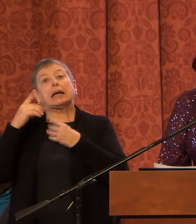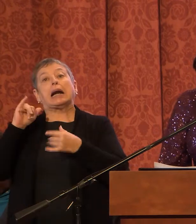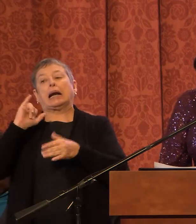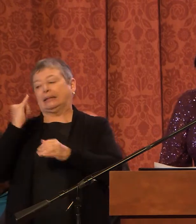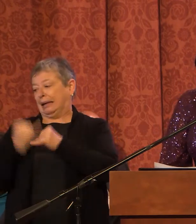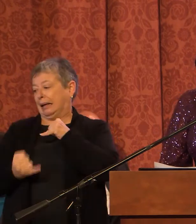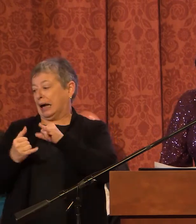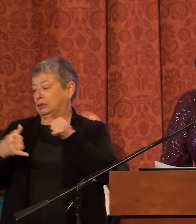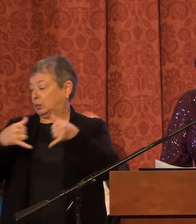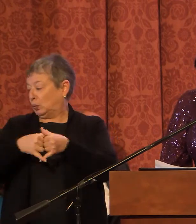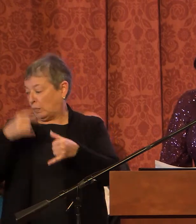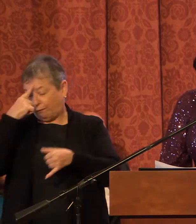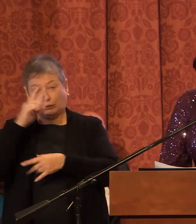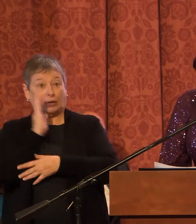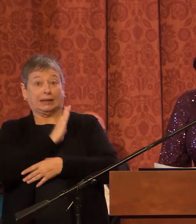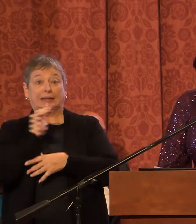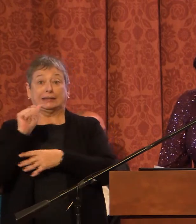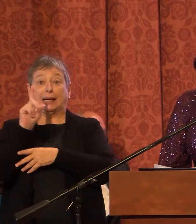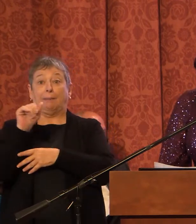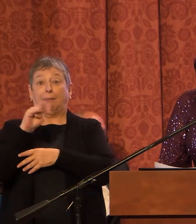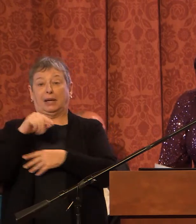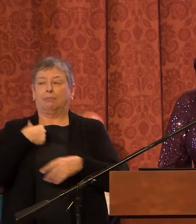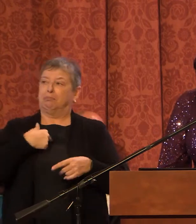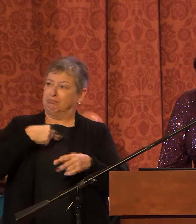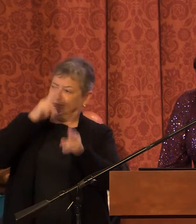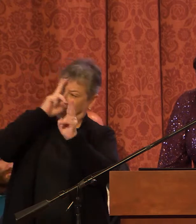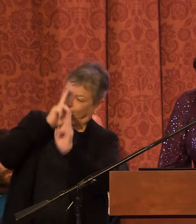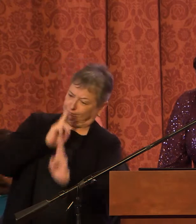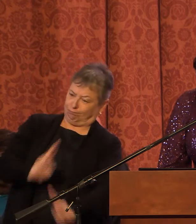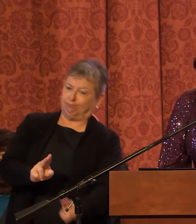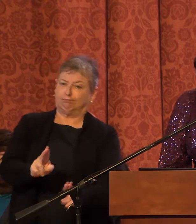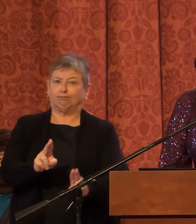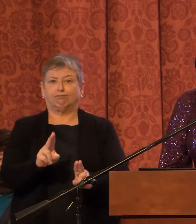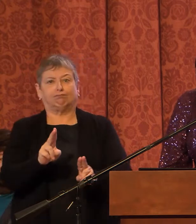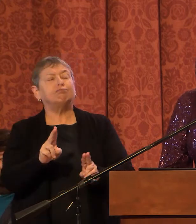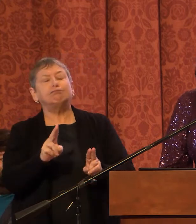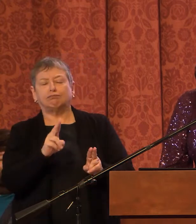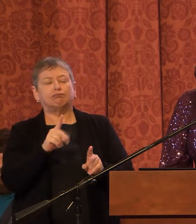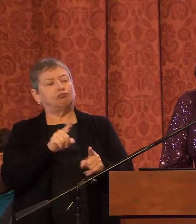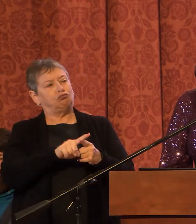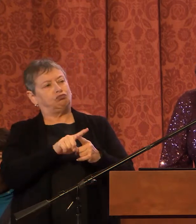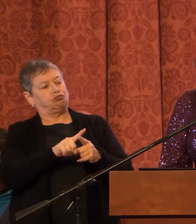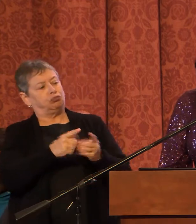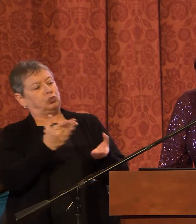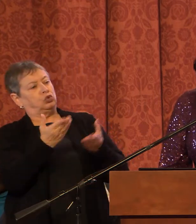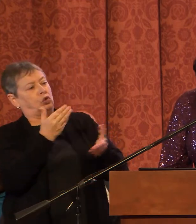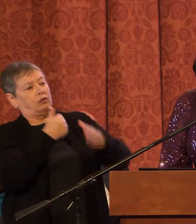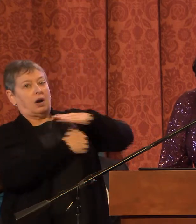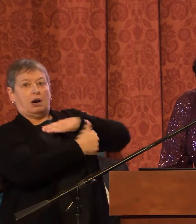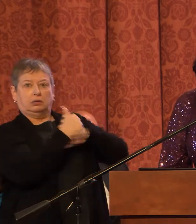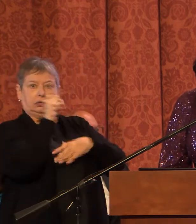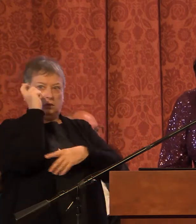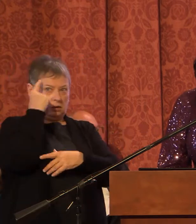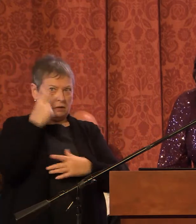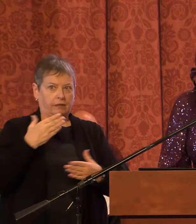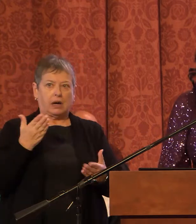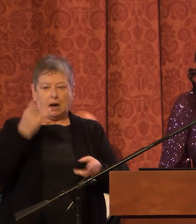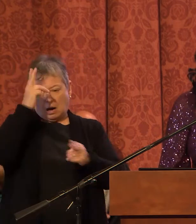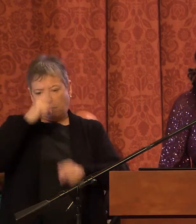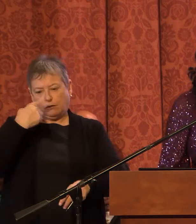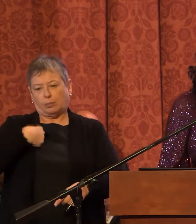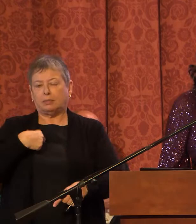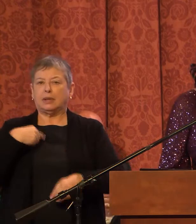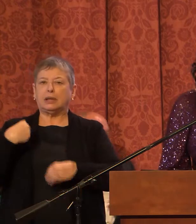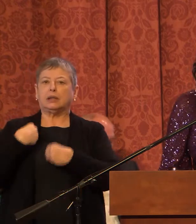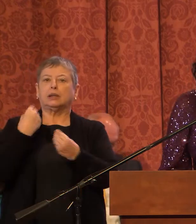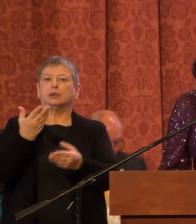has been the honor of my lifetime to serve in his administration, and an honor for me to present to you the